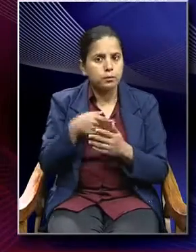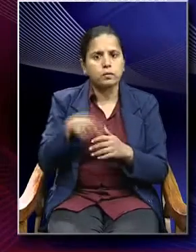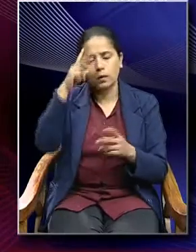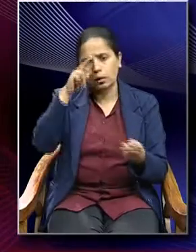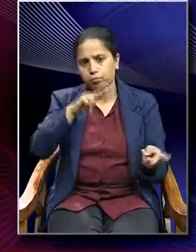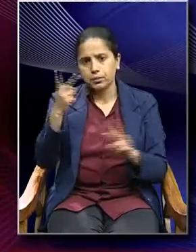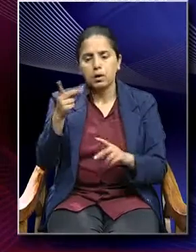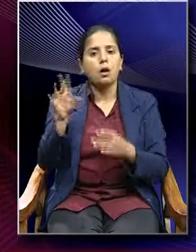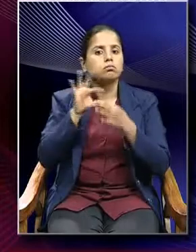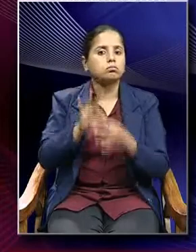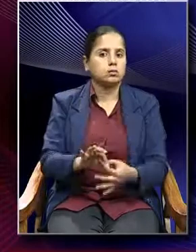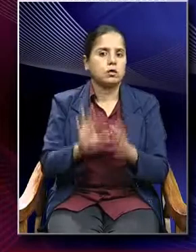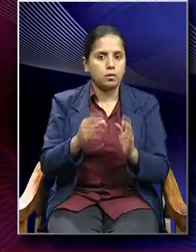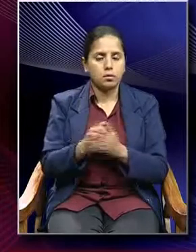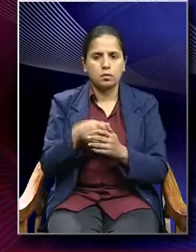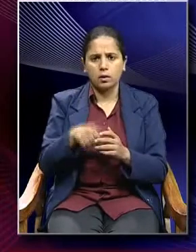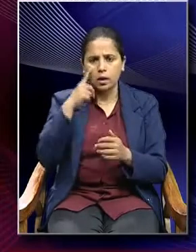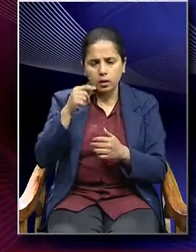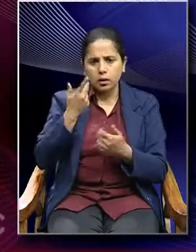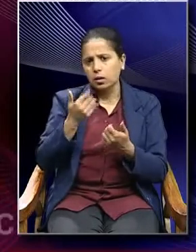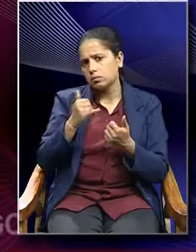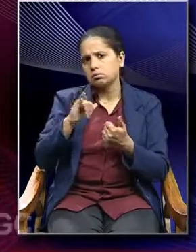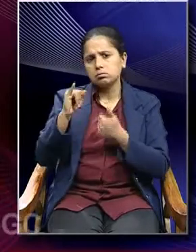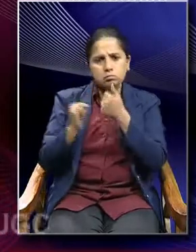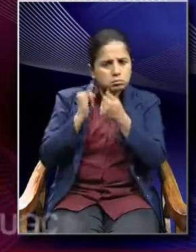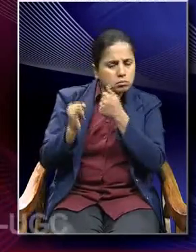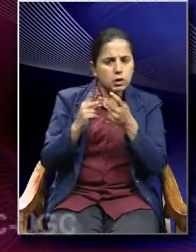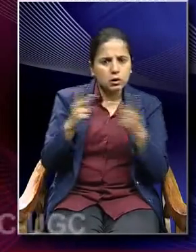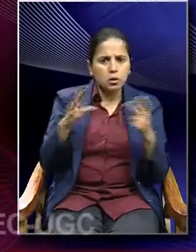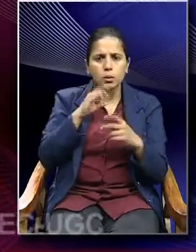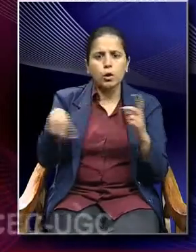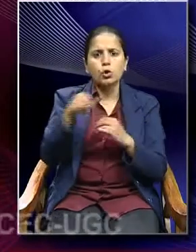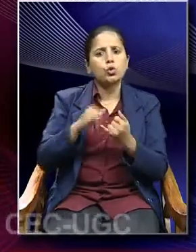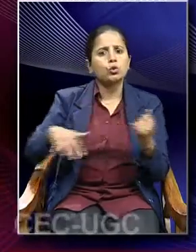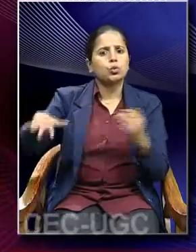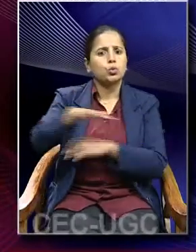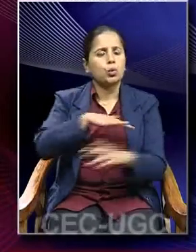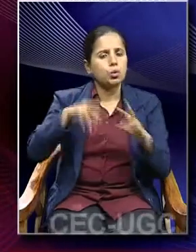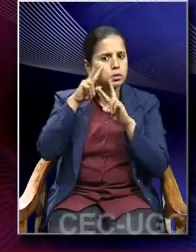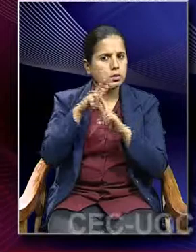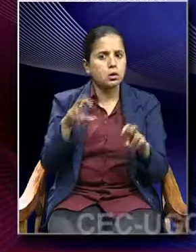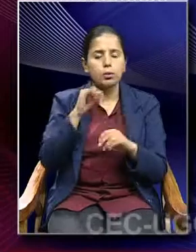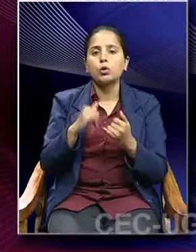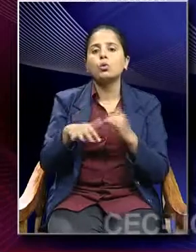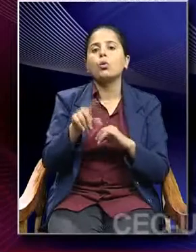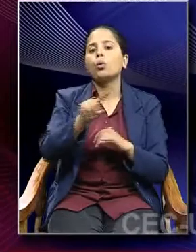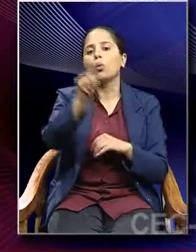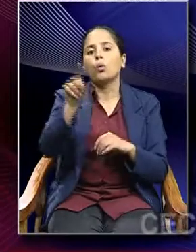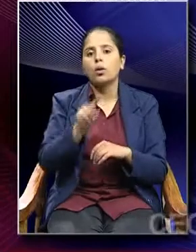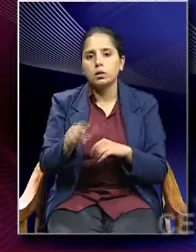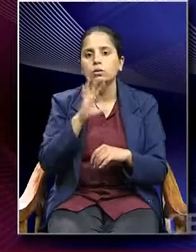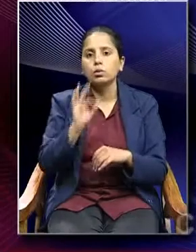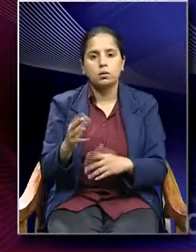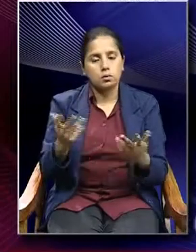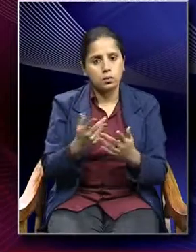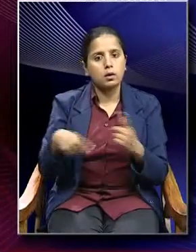are associated. So critical sociology helps us to question social reality, and with that we